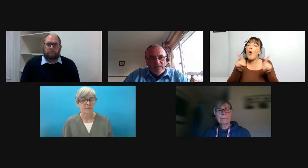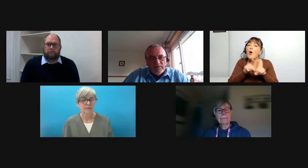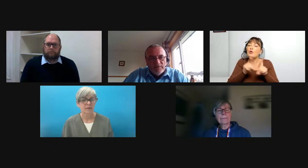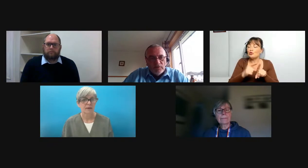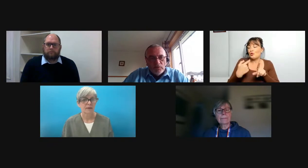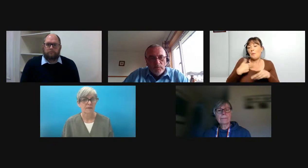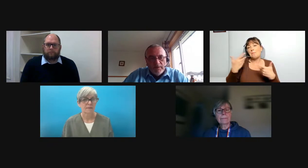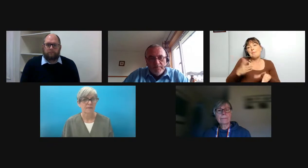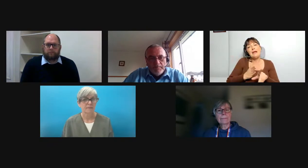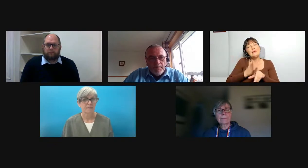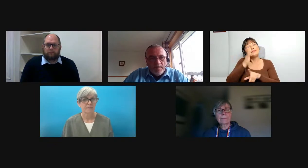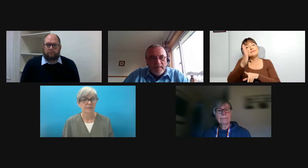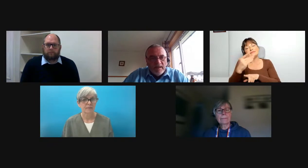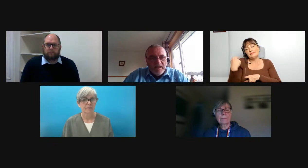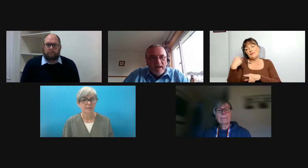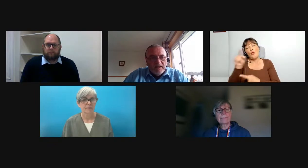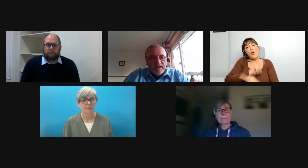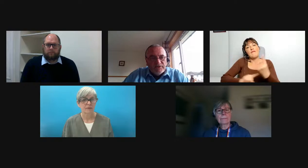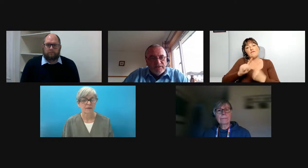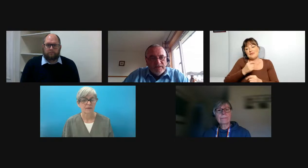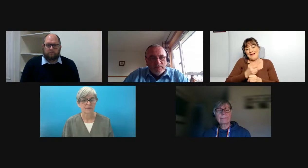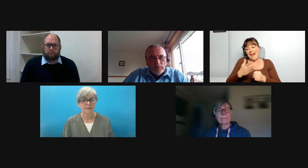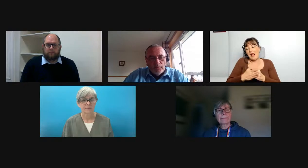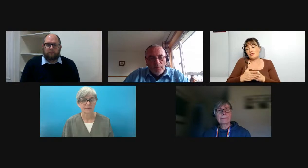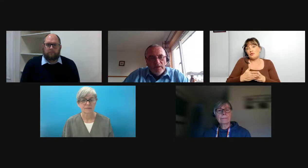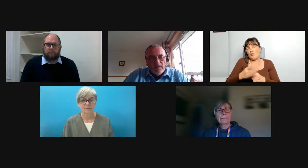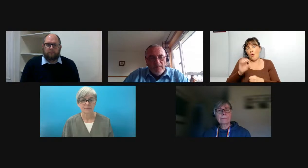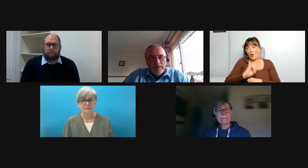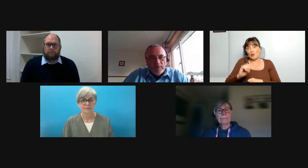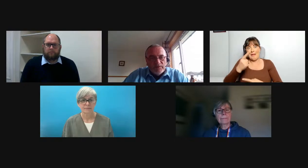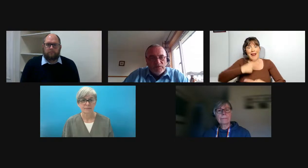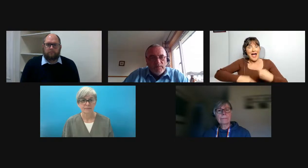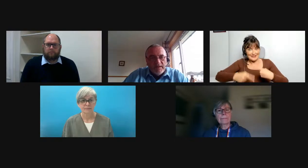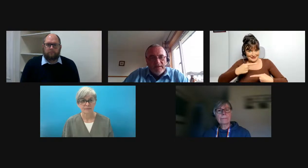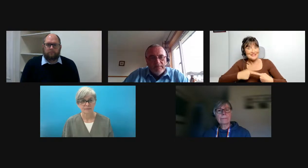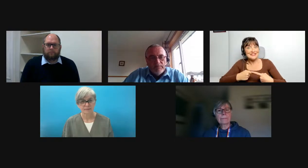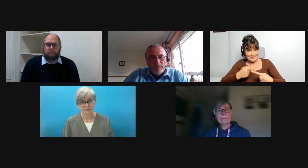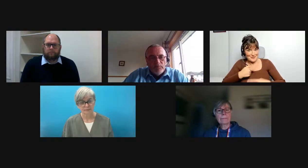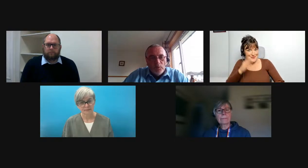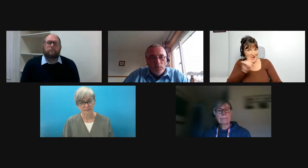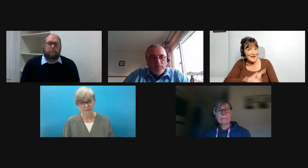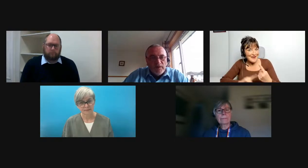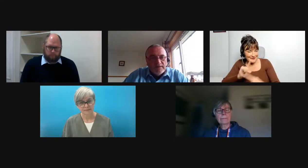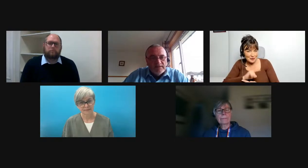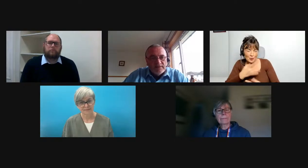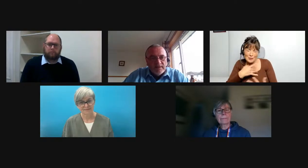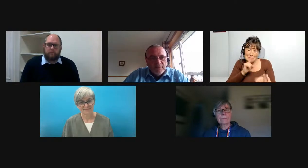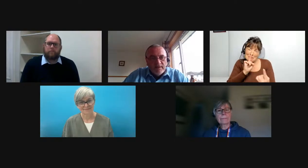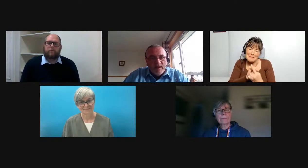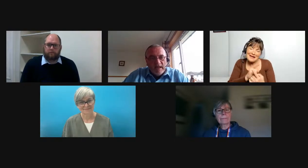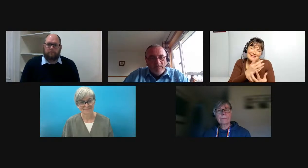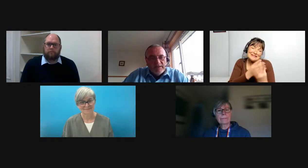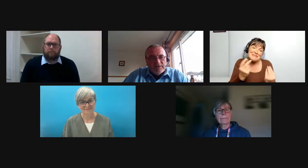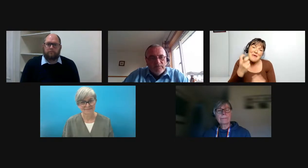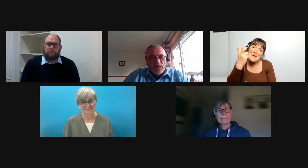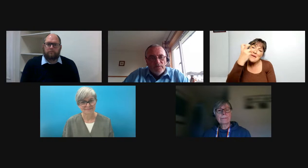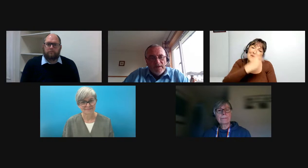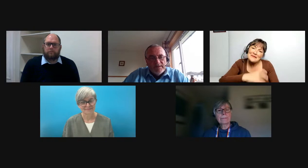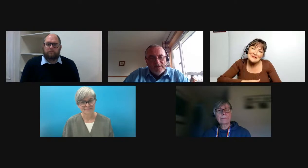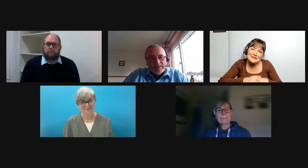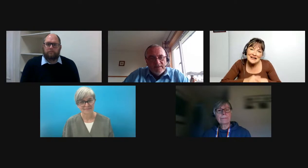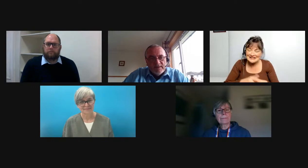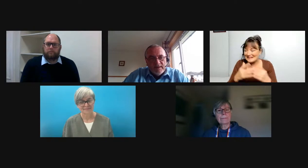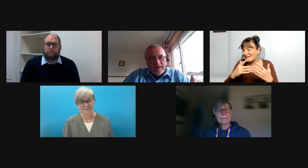in Glasgow in October last year, where we met with so many old friends and made some